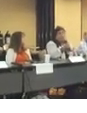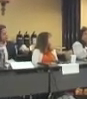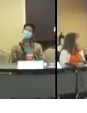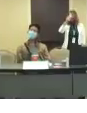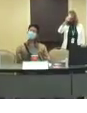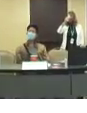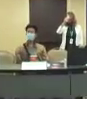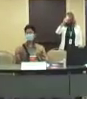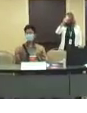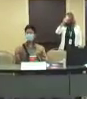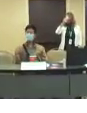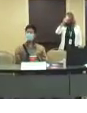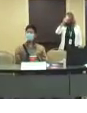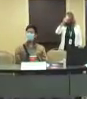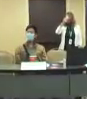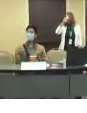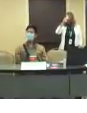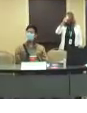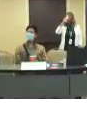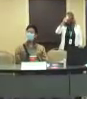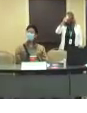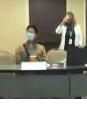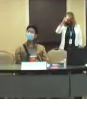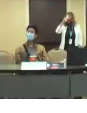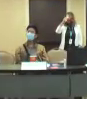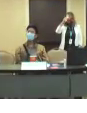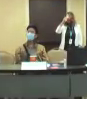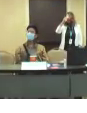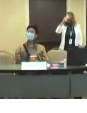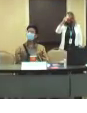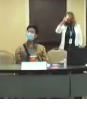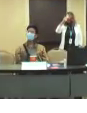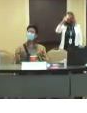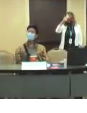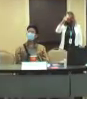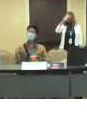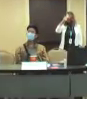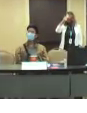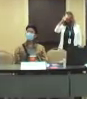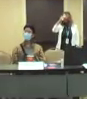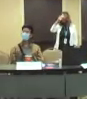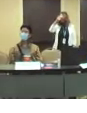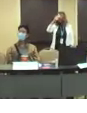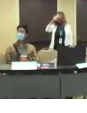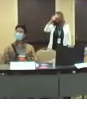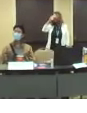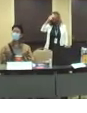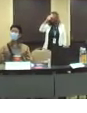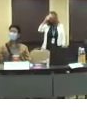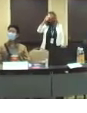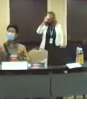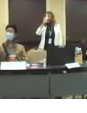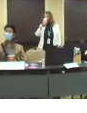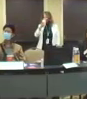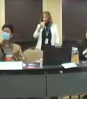more Black people call 988 than white people. Well, nobody asked those people whether they still